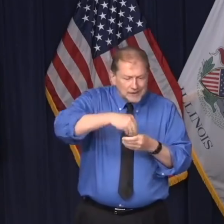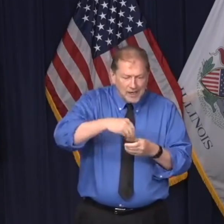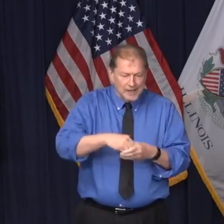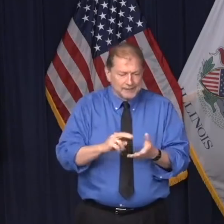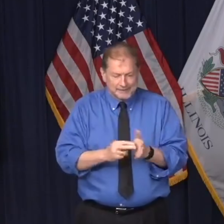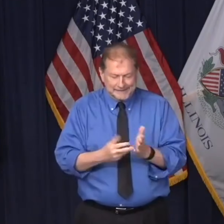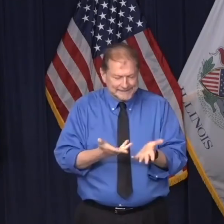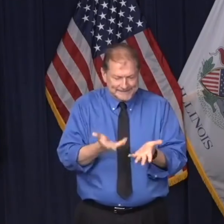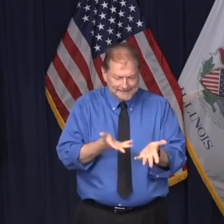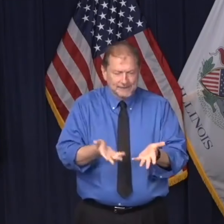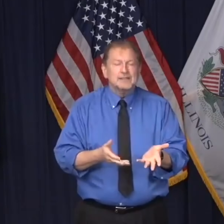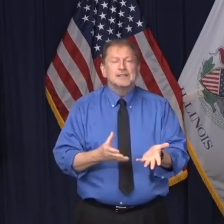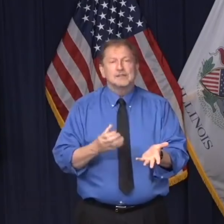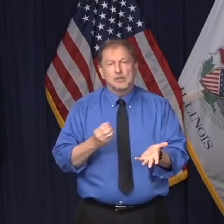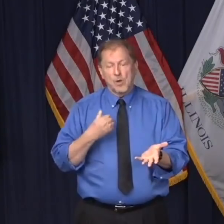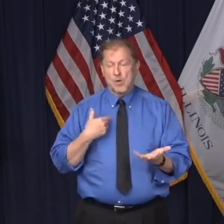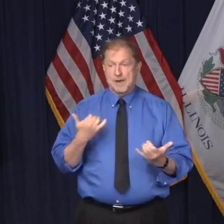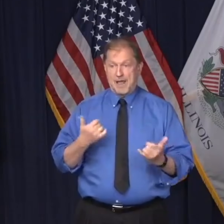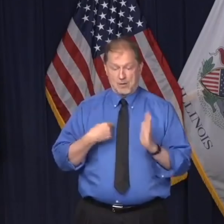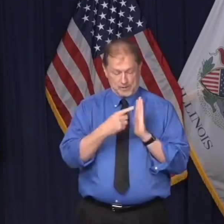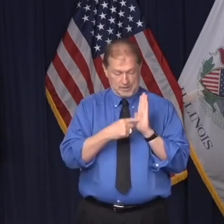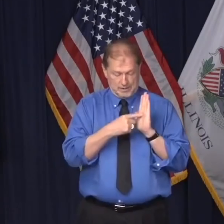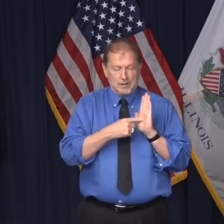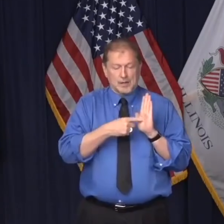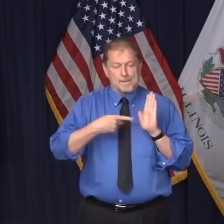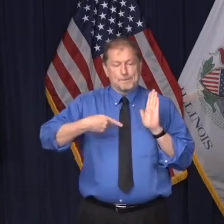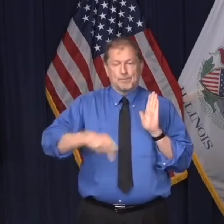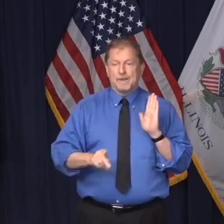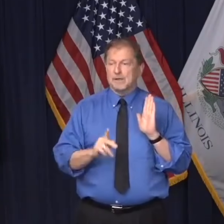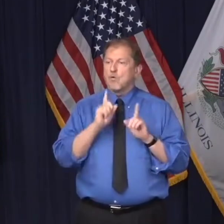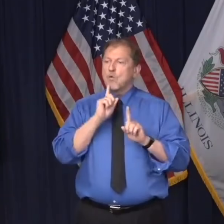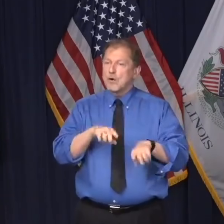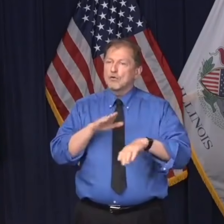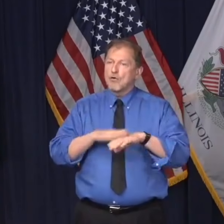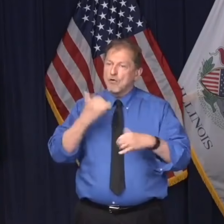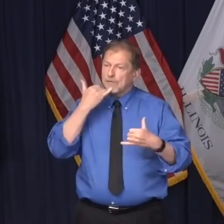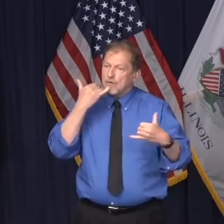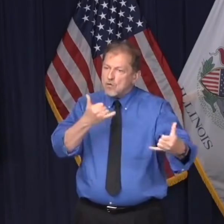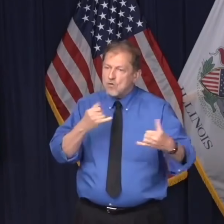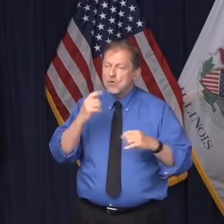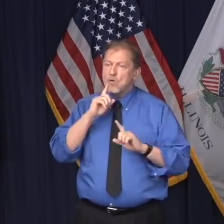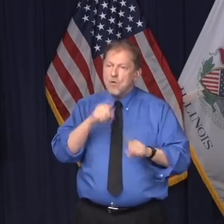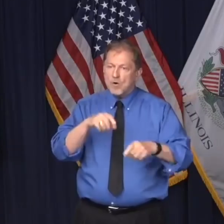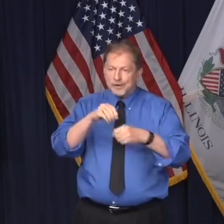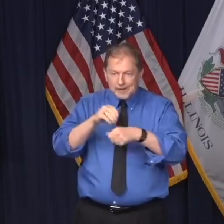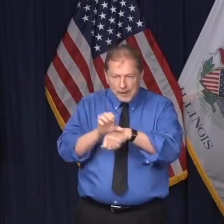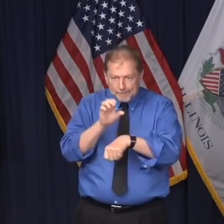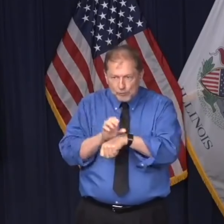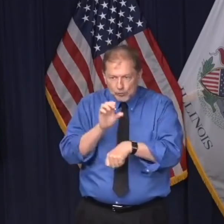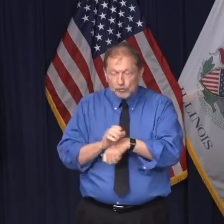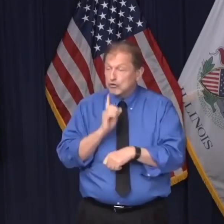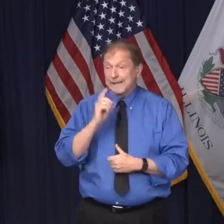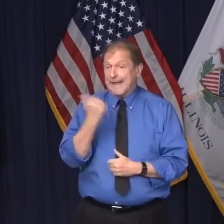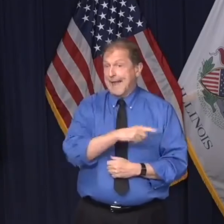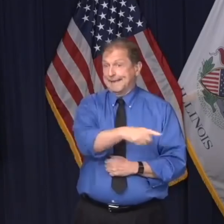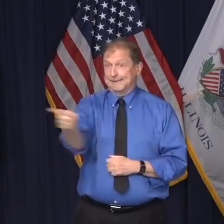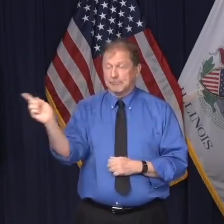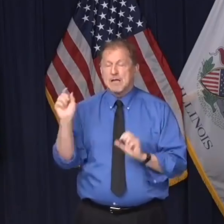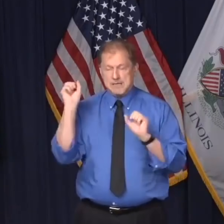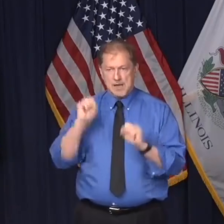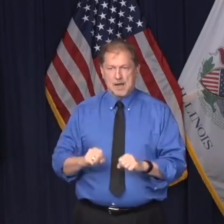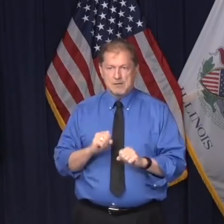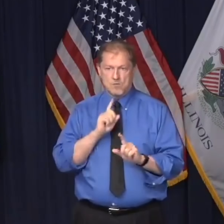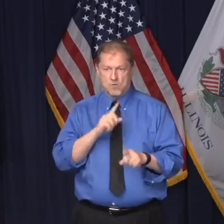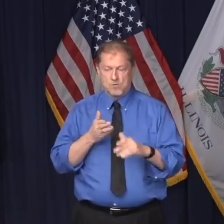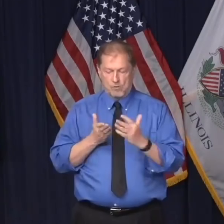we've tried to do for them is pickup and delivery for any kind of retail establishment to give them an opportunity to reopen.